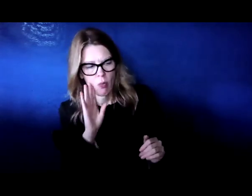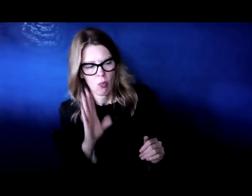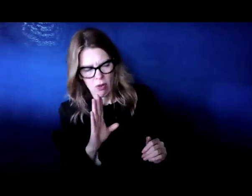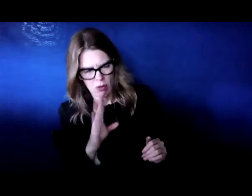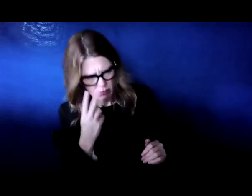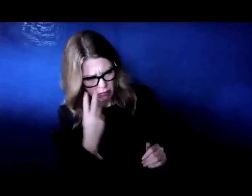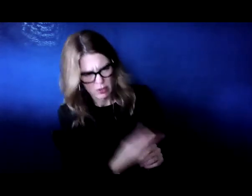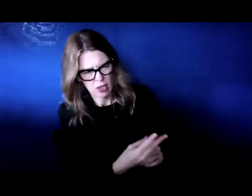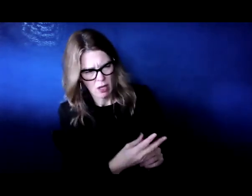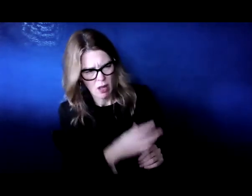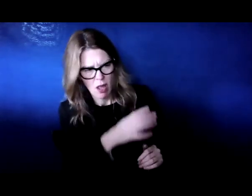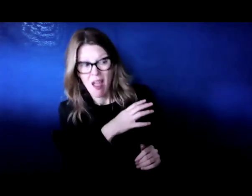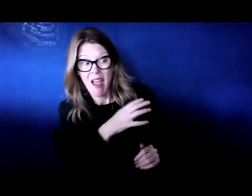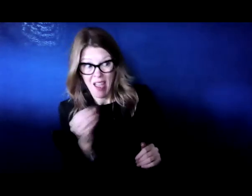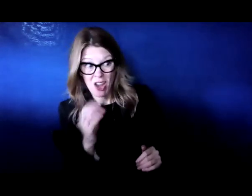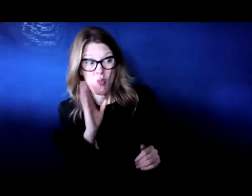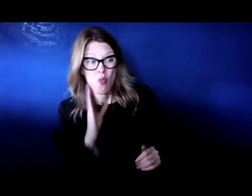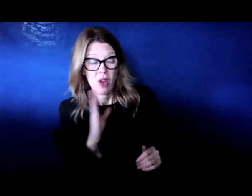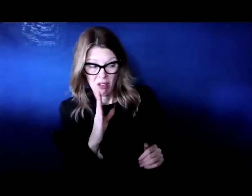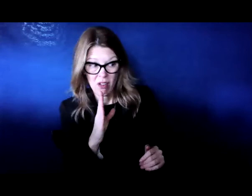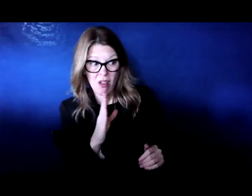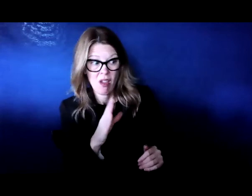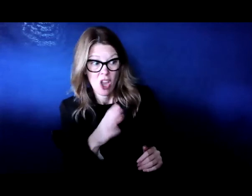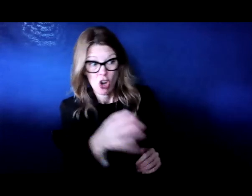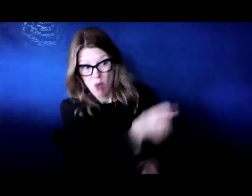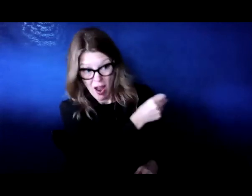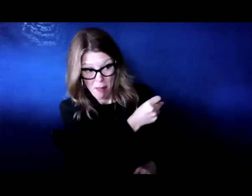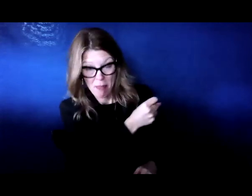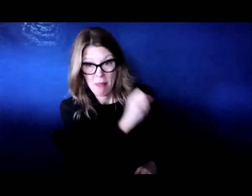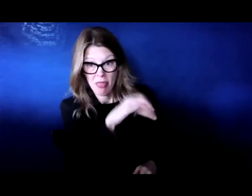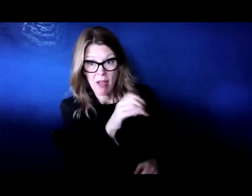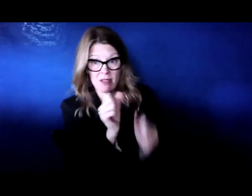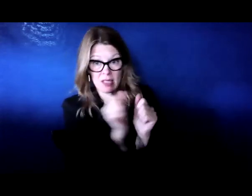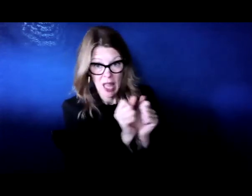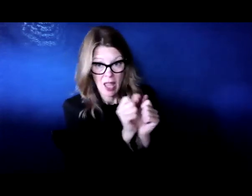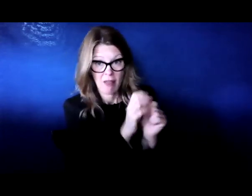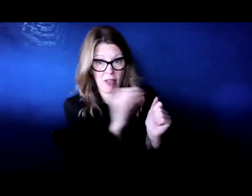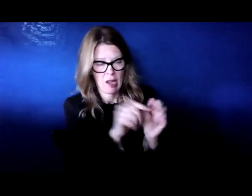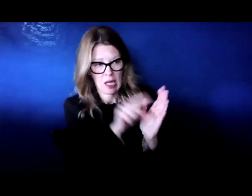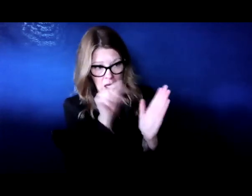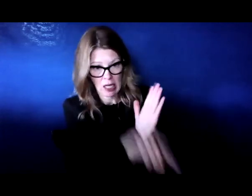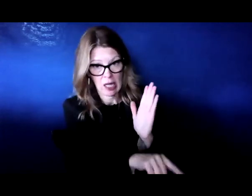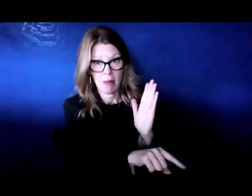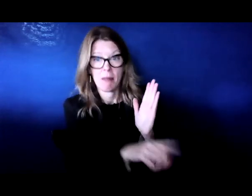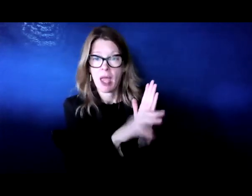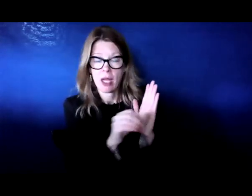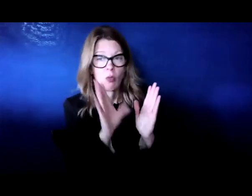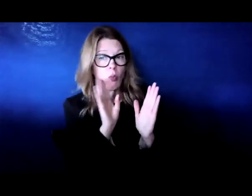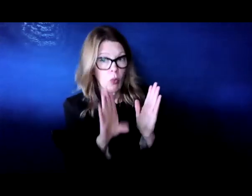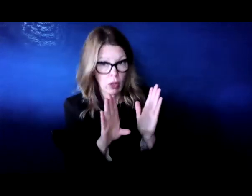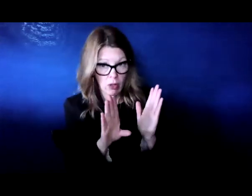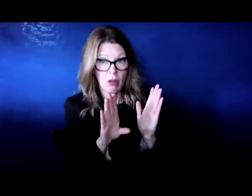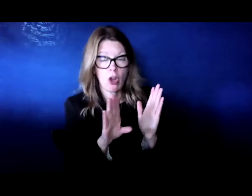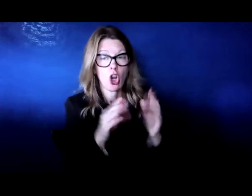He will cut him in pieces and put him with the hypocrites, where there will be weeping and gnashing of teeth.